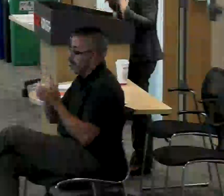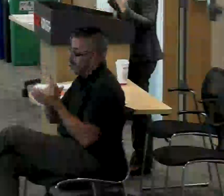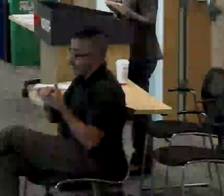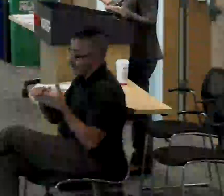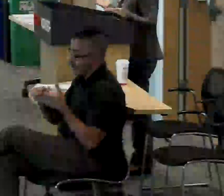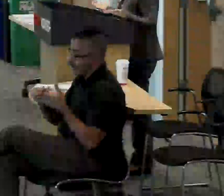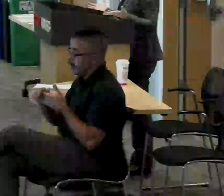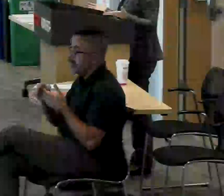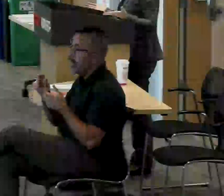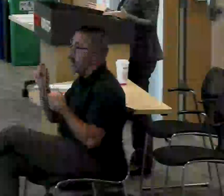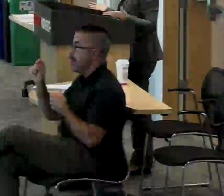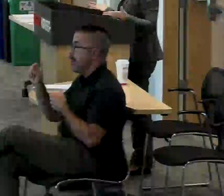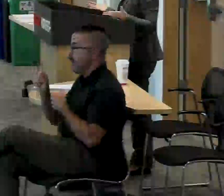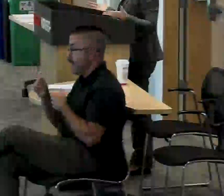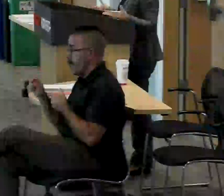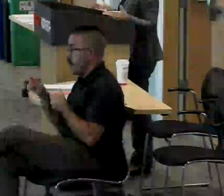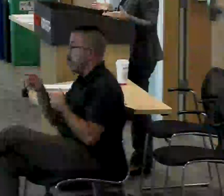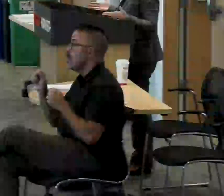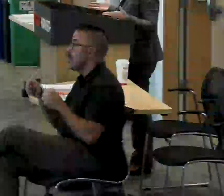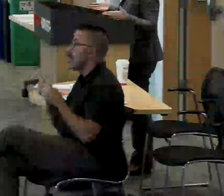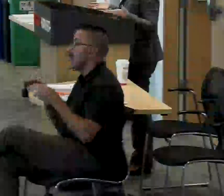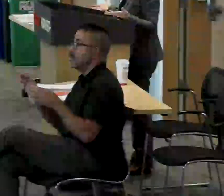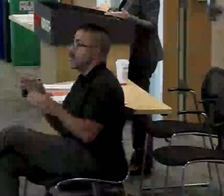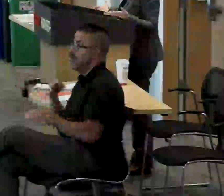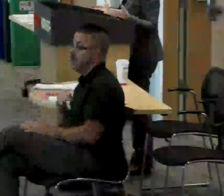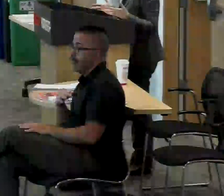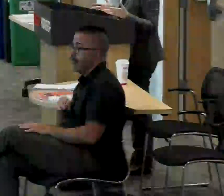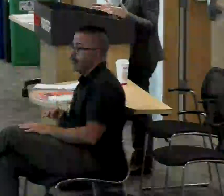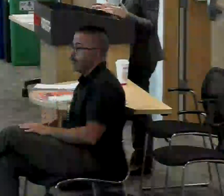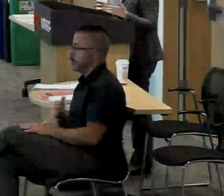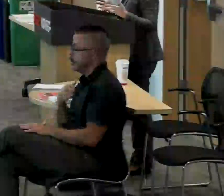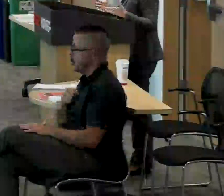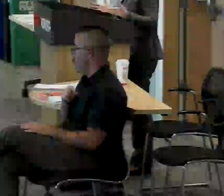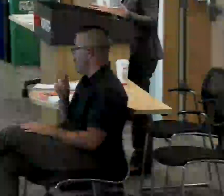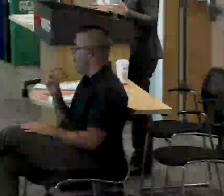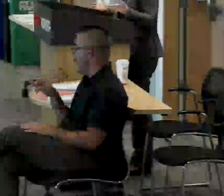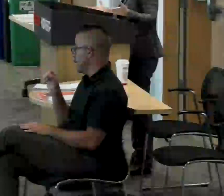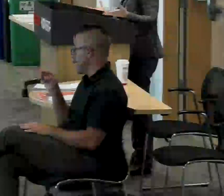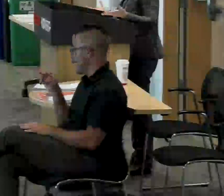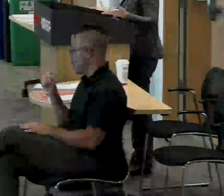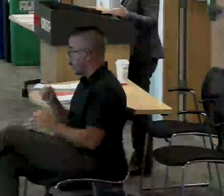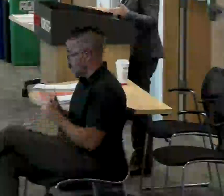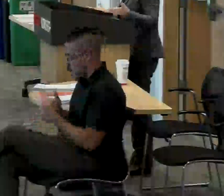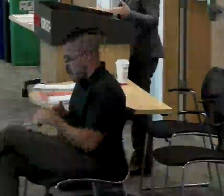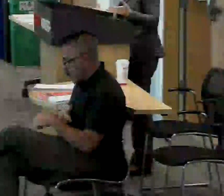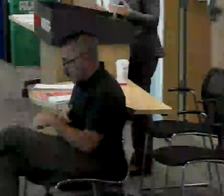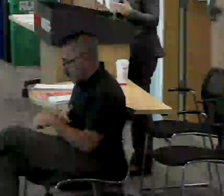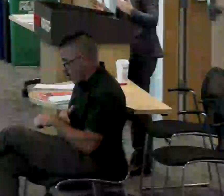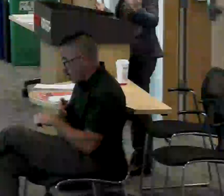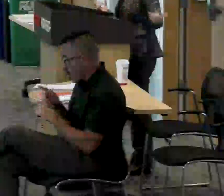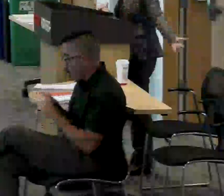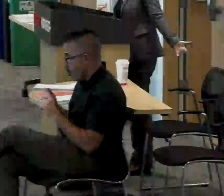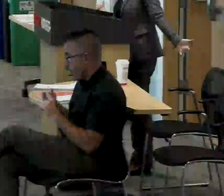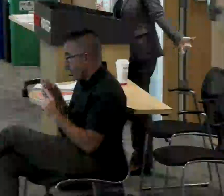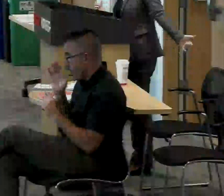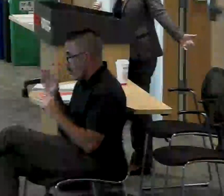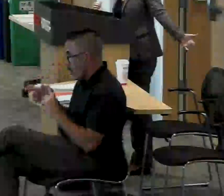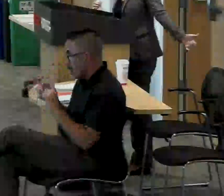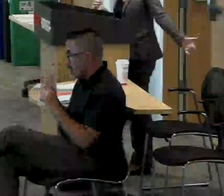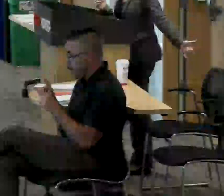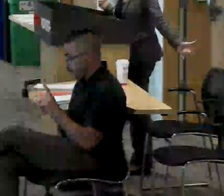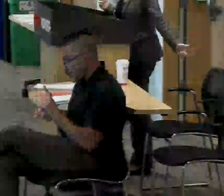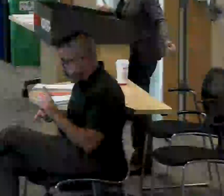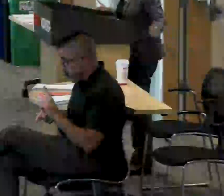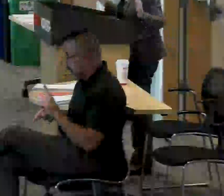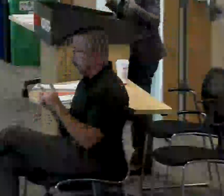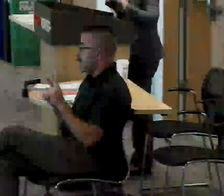So then we ask the IRS, well, for how long? And when does it get reinstated? And what if this was 10